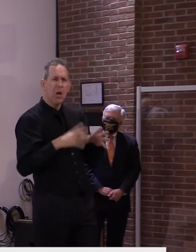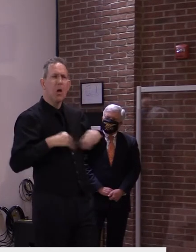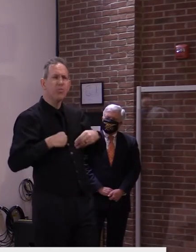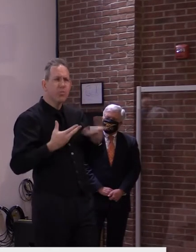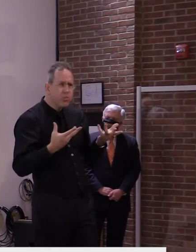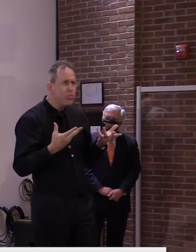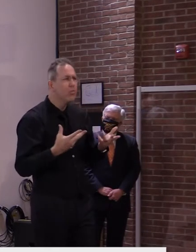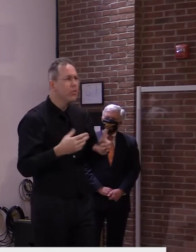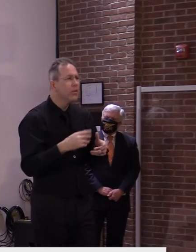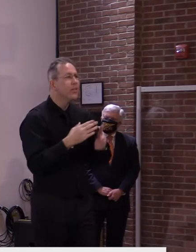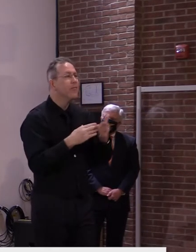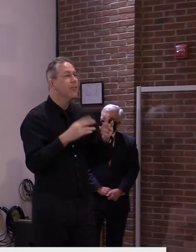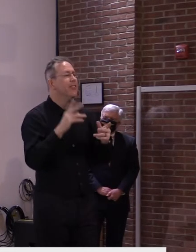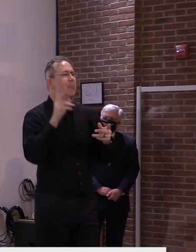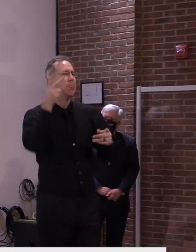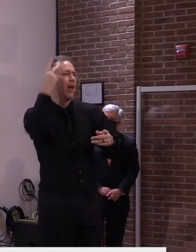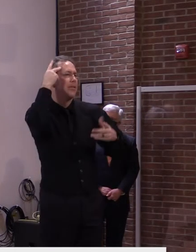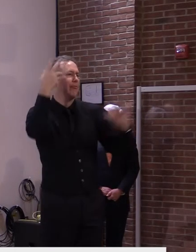That's what politics is about.